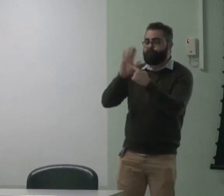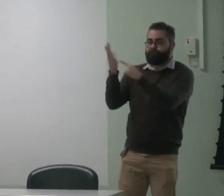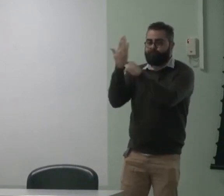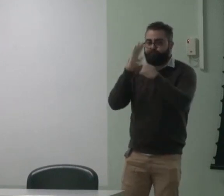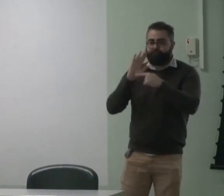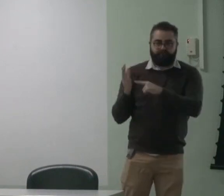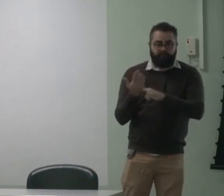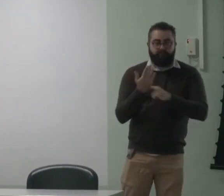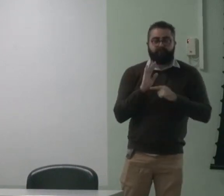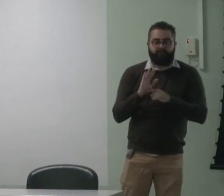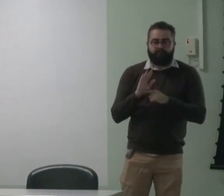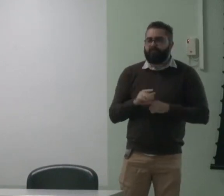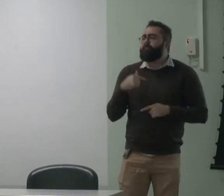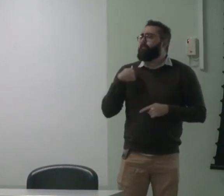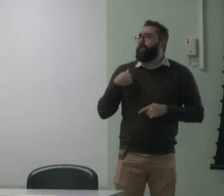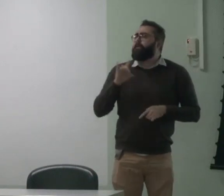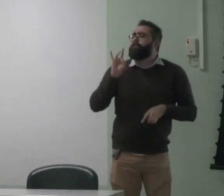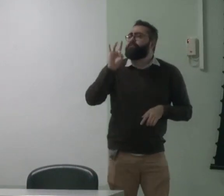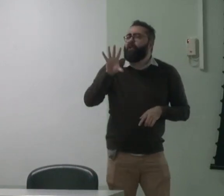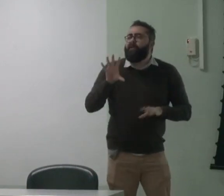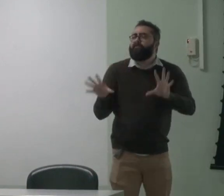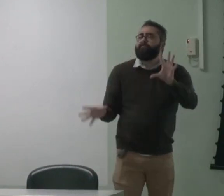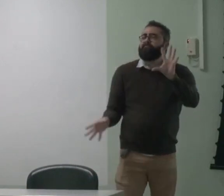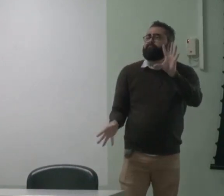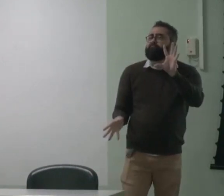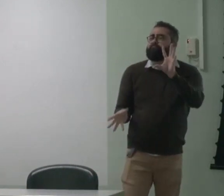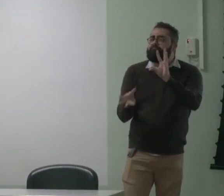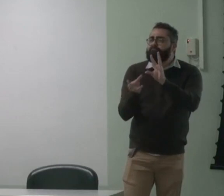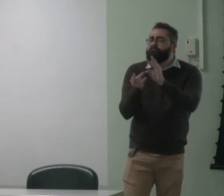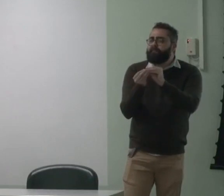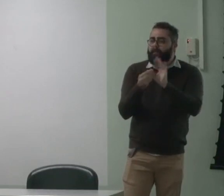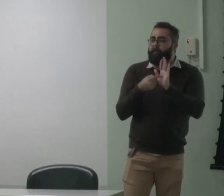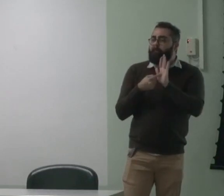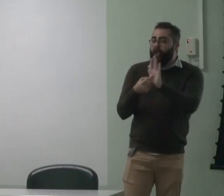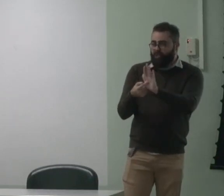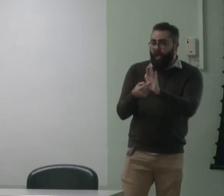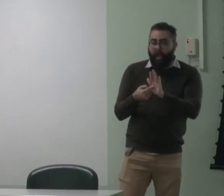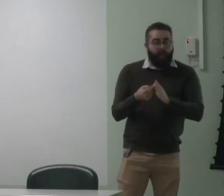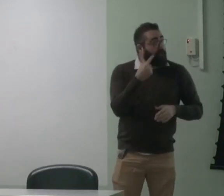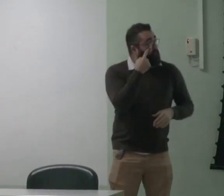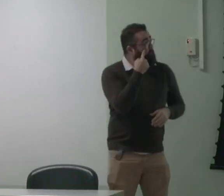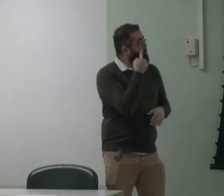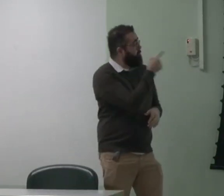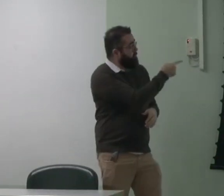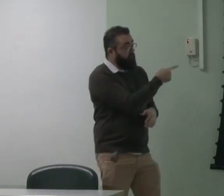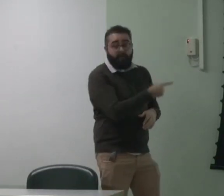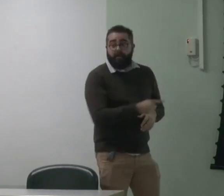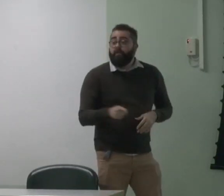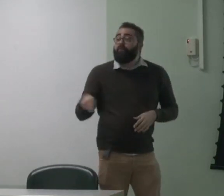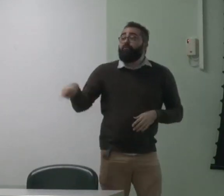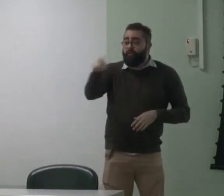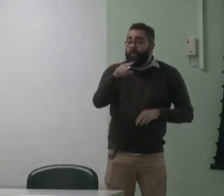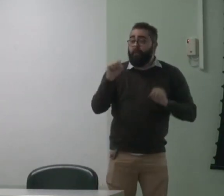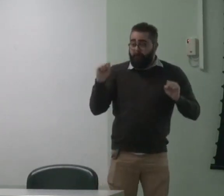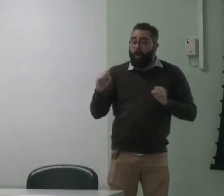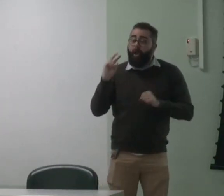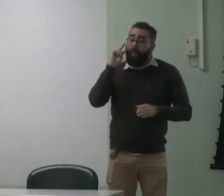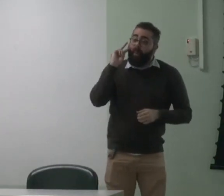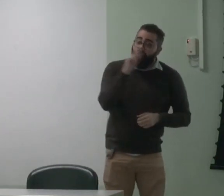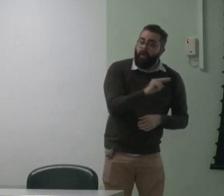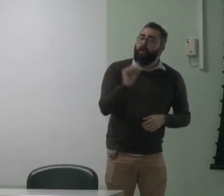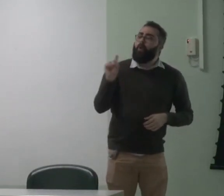very quickly demonstrate what you can find in the data, or what the annotation scheme